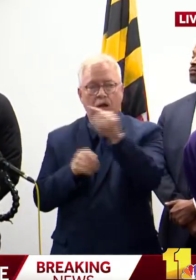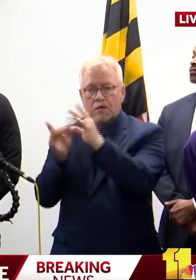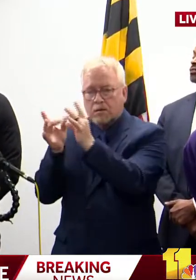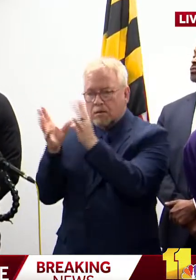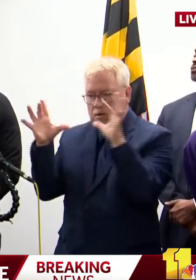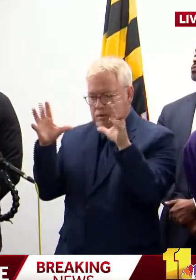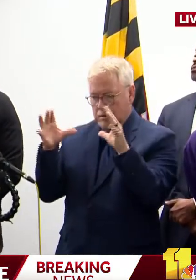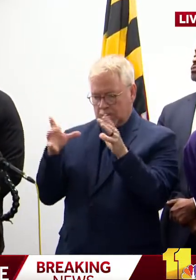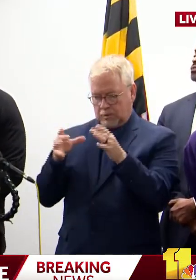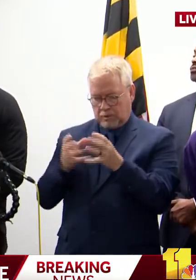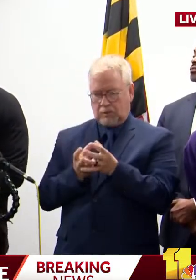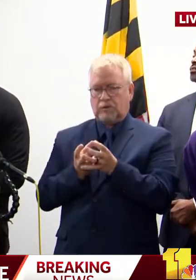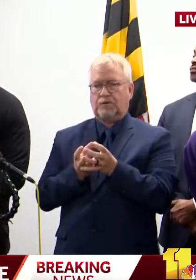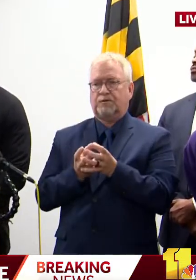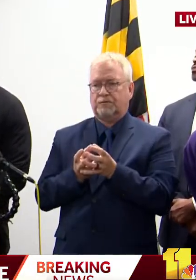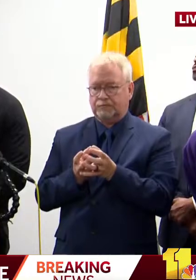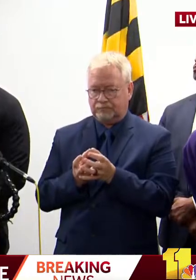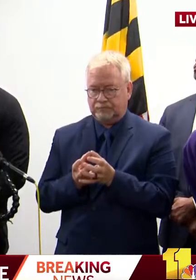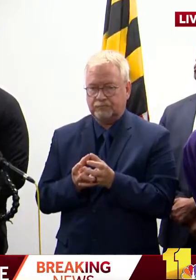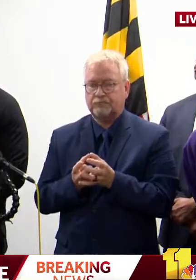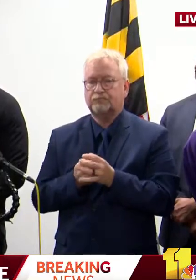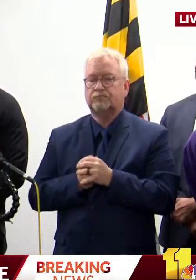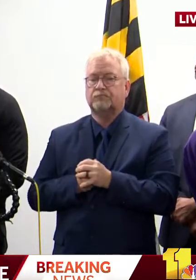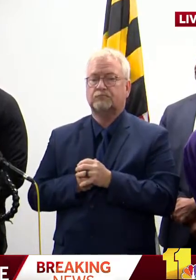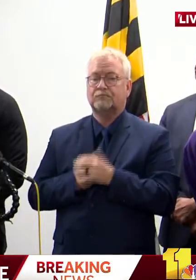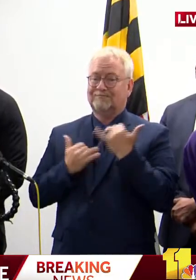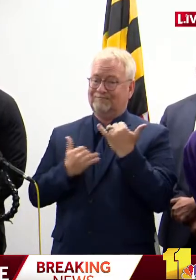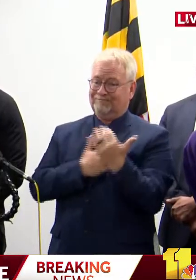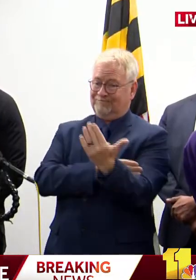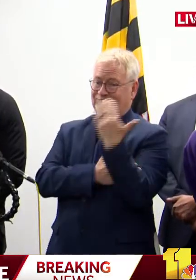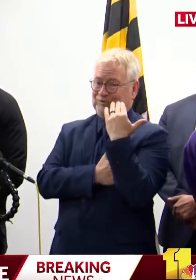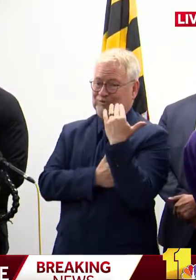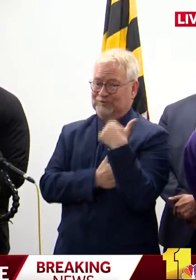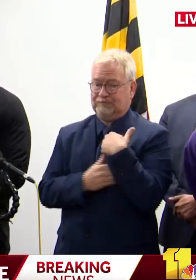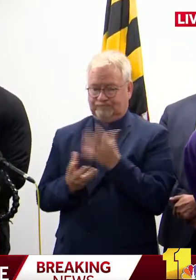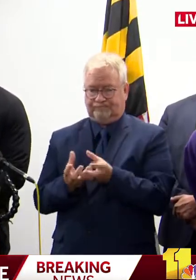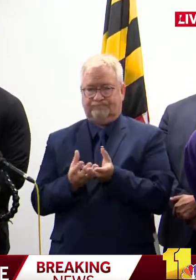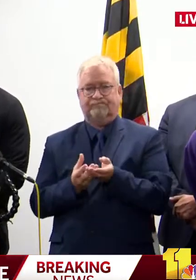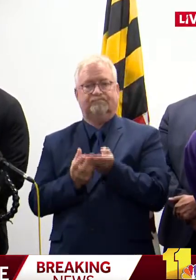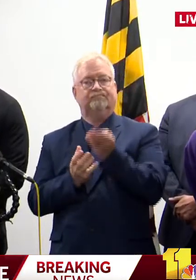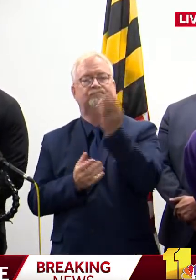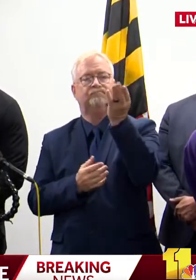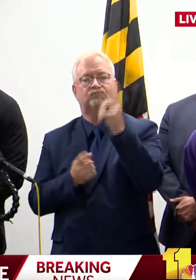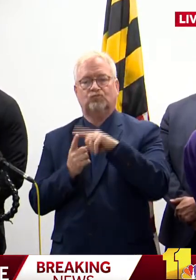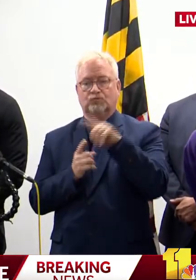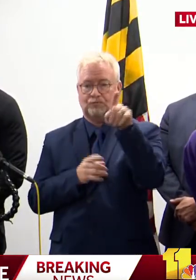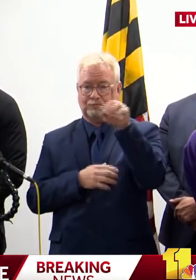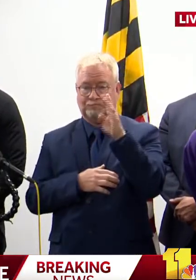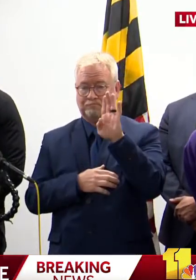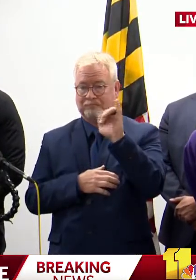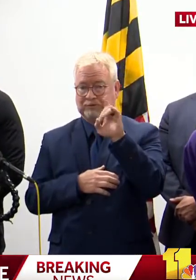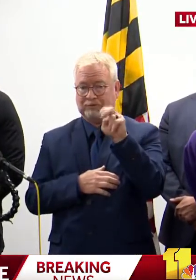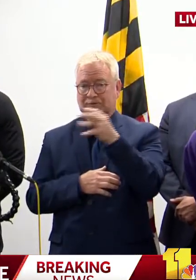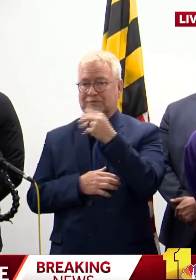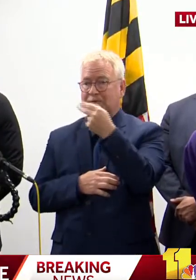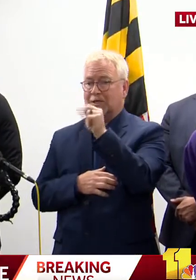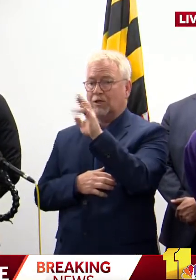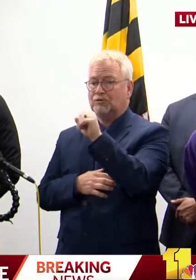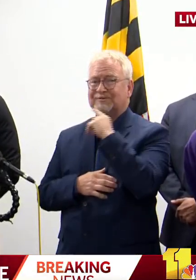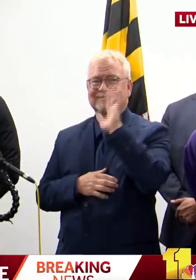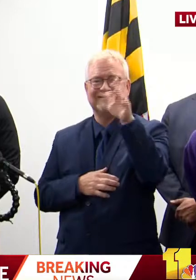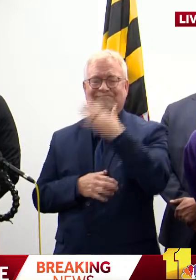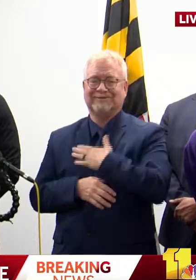Today also, Maryland submitted our request to the Biden-Harris administration asking for emergency relief